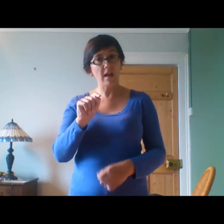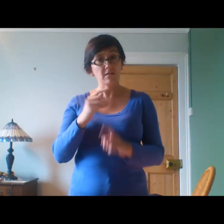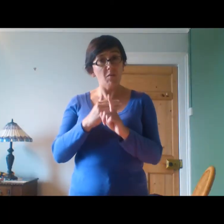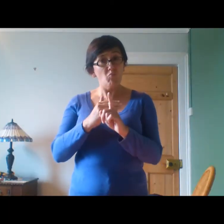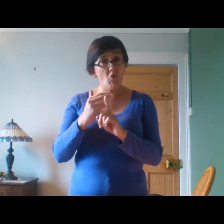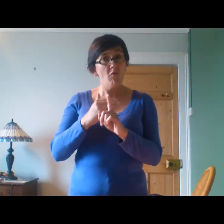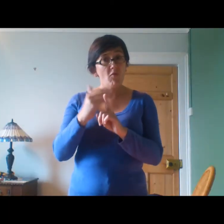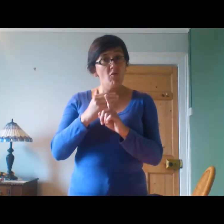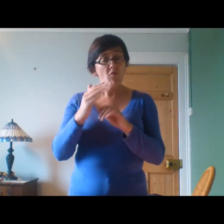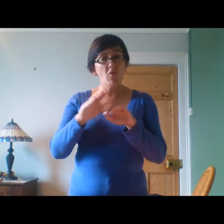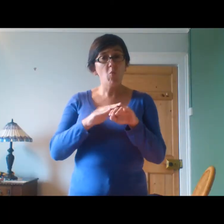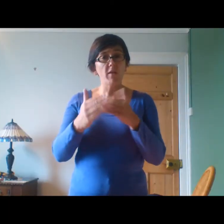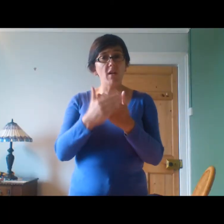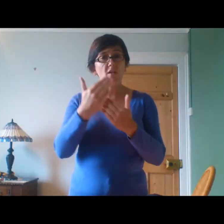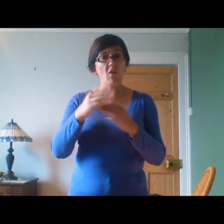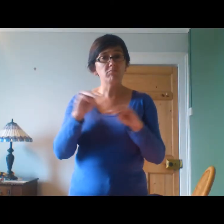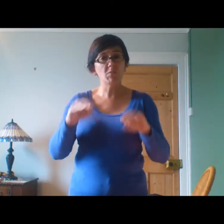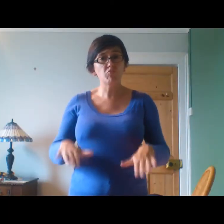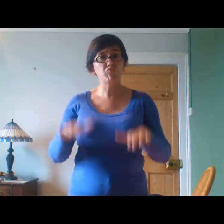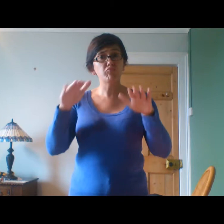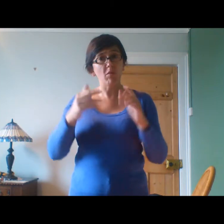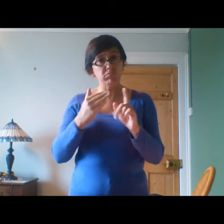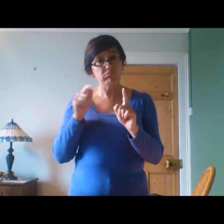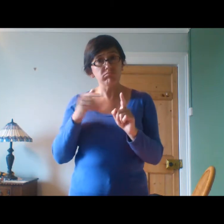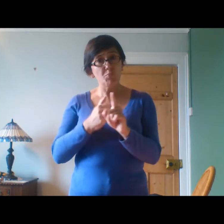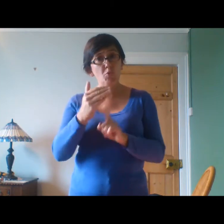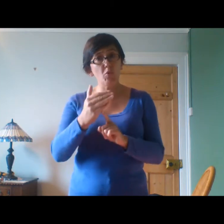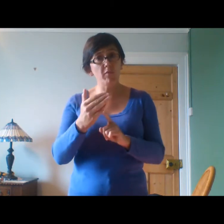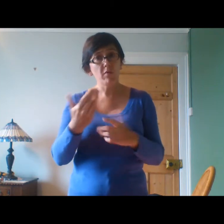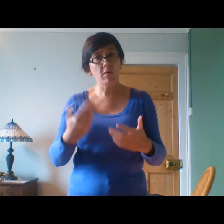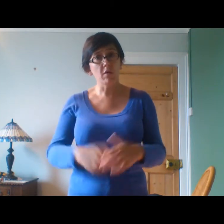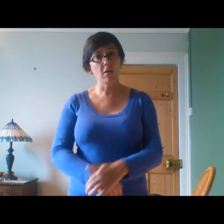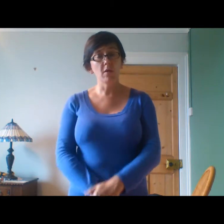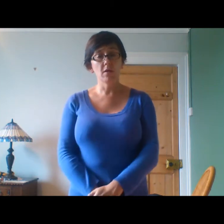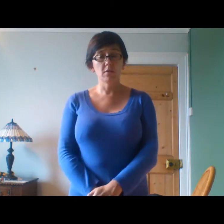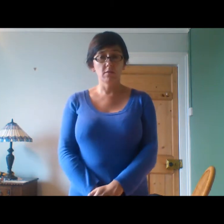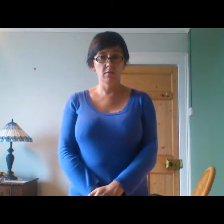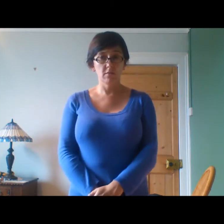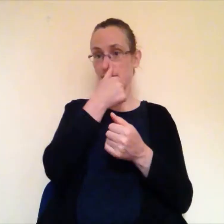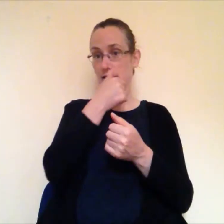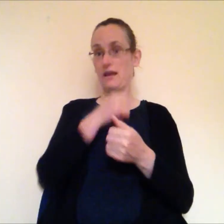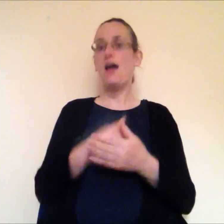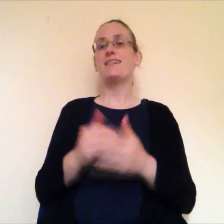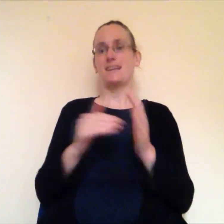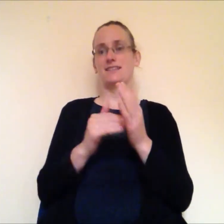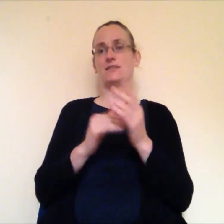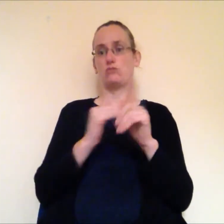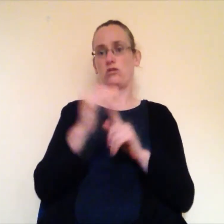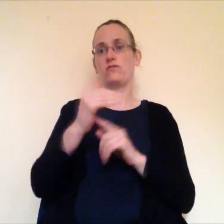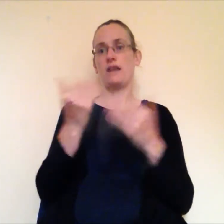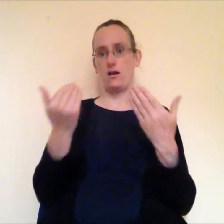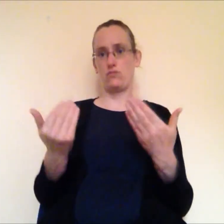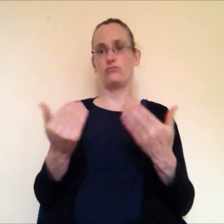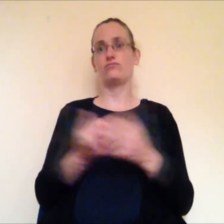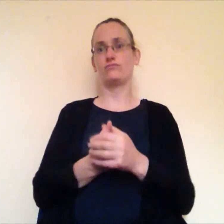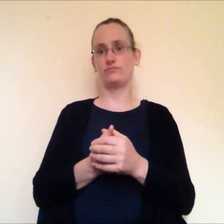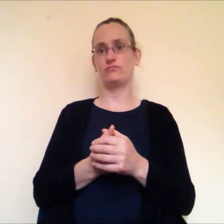younger generation coming up? Yes, it is. I think there's definitely a change, and you know... Yes, it is. I think there's definitely a change,